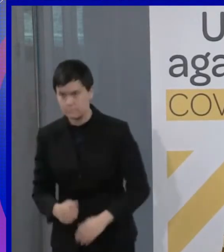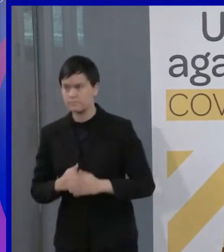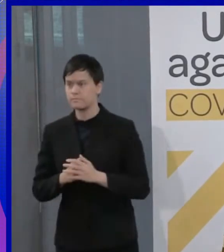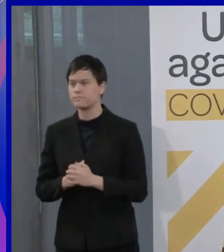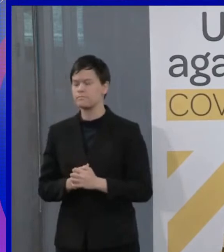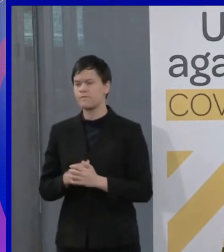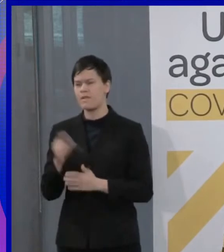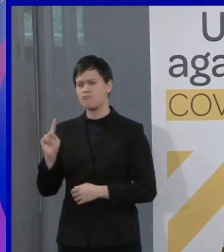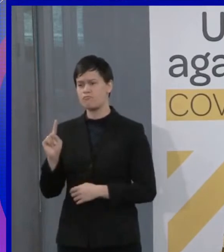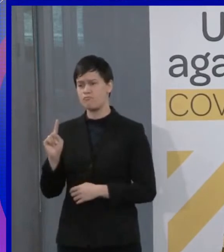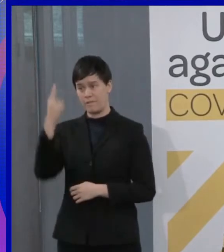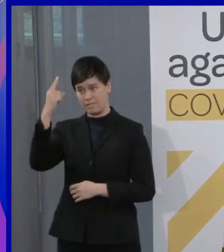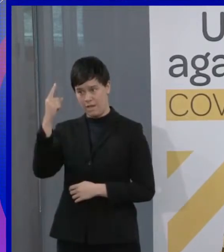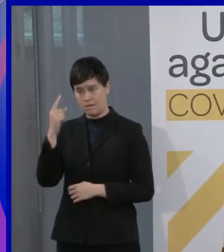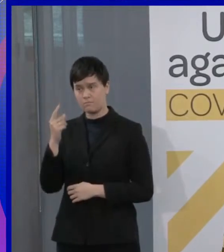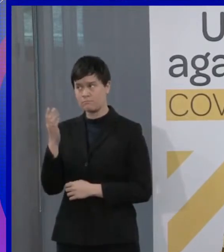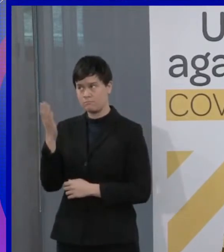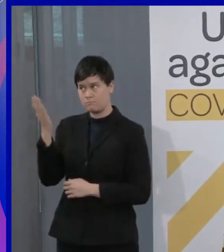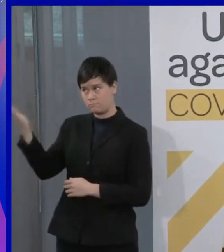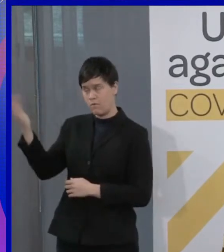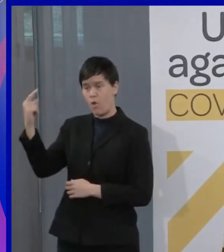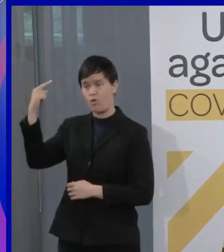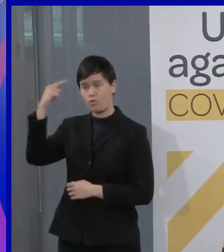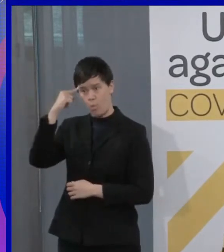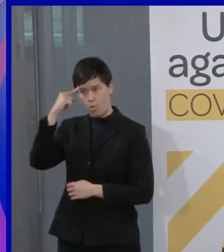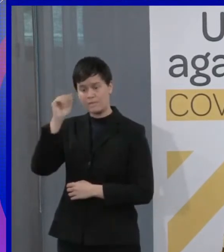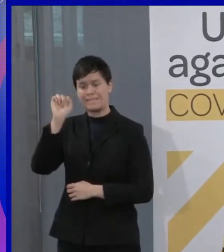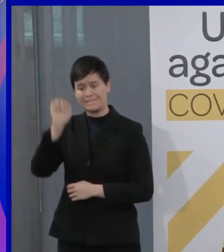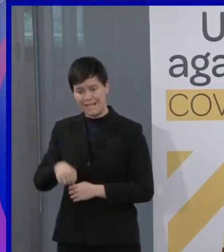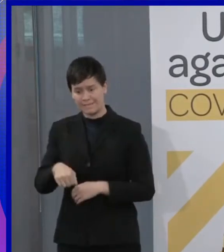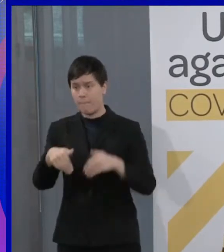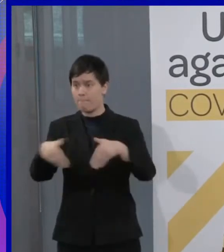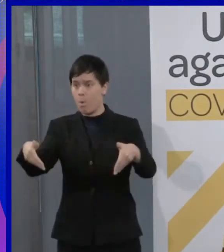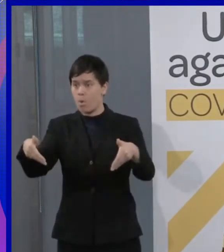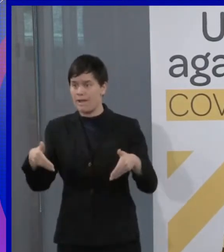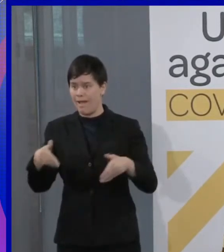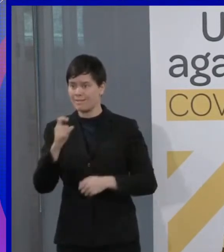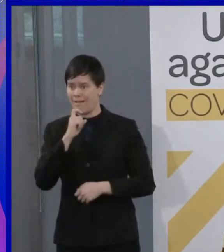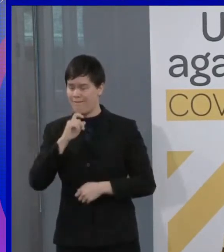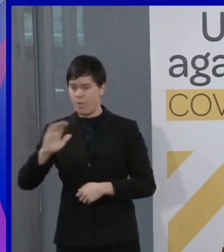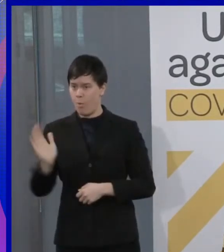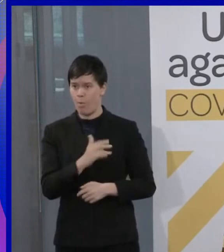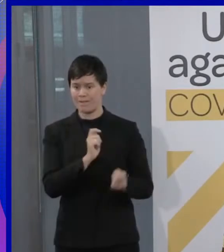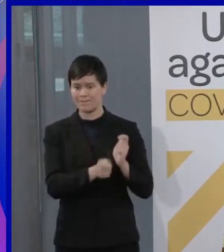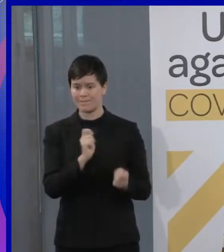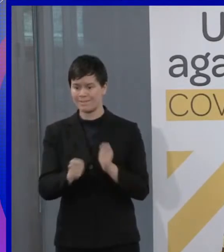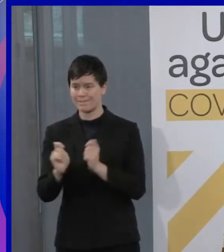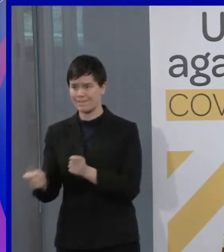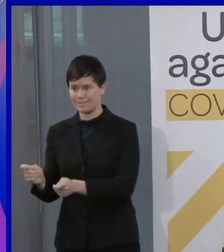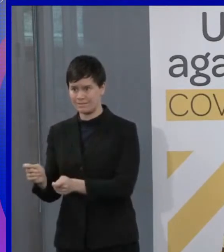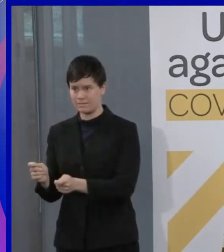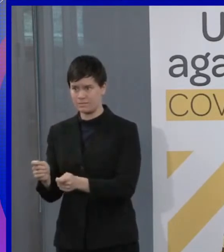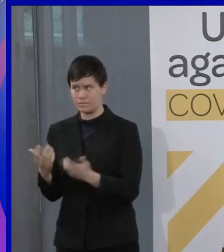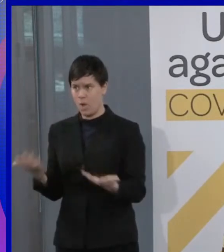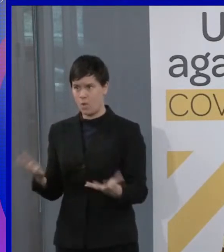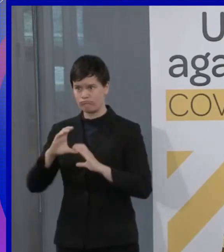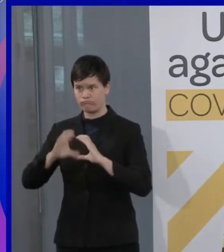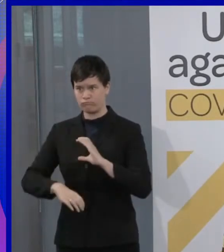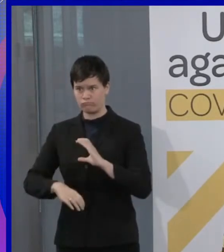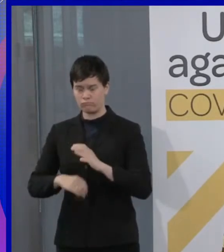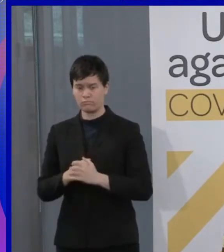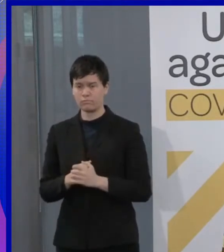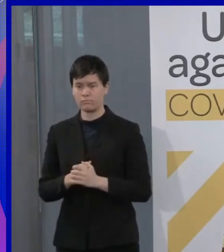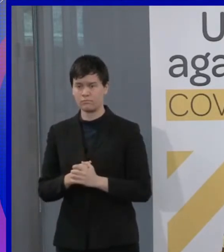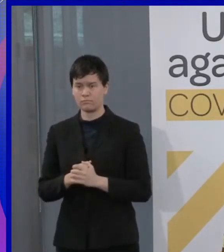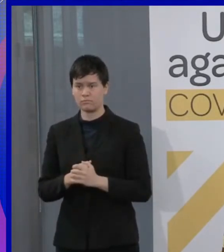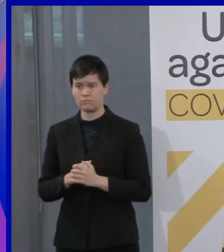expected. Did you check to see that it was happening? Well, I was checking every single day, and there was clearly a dissonance